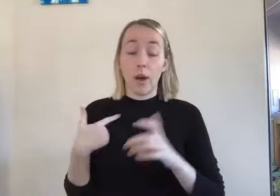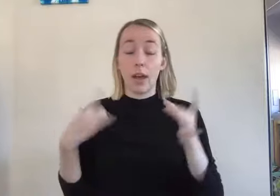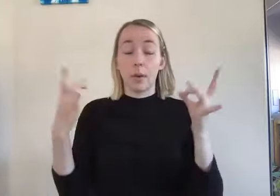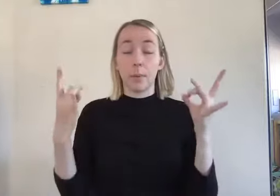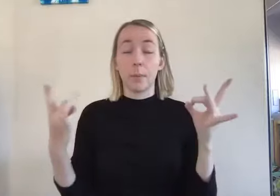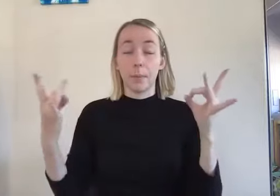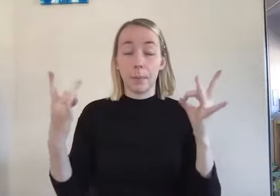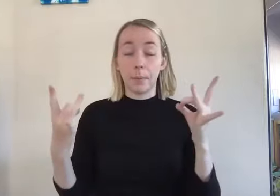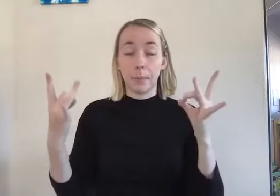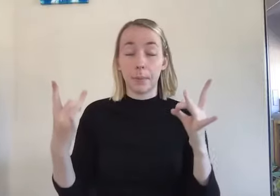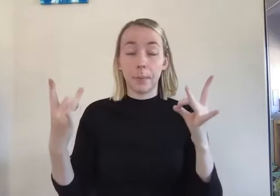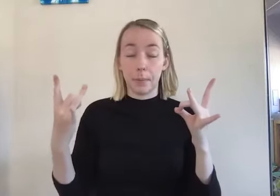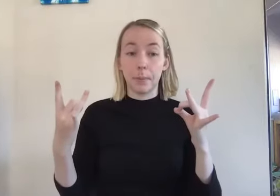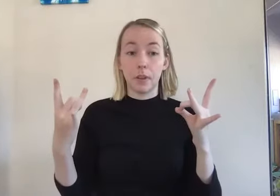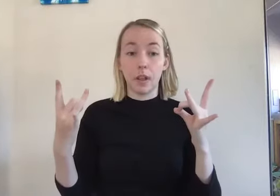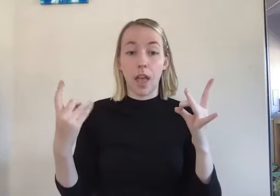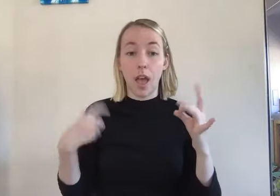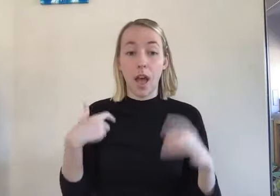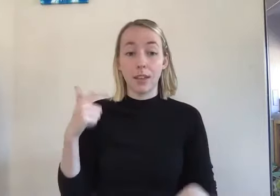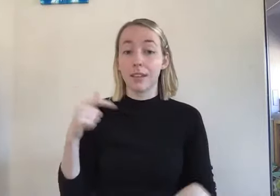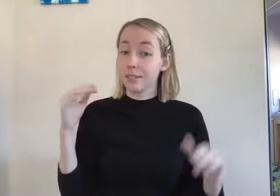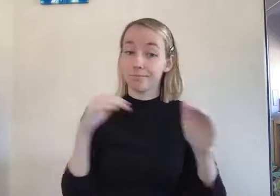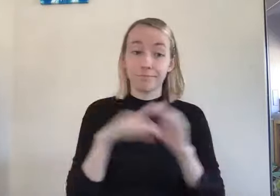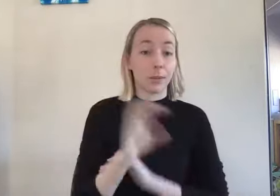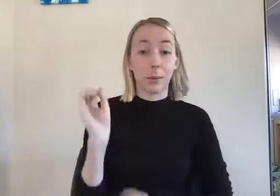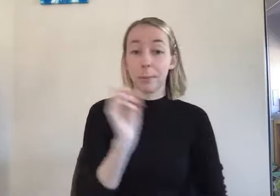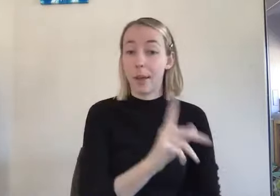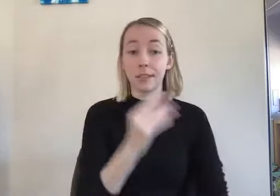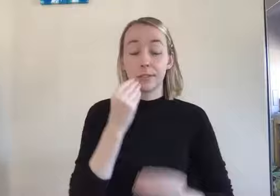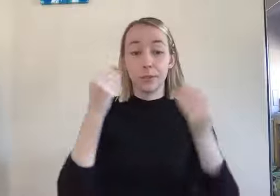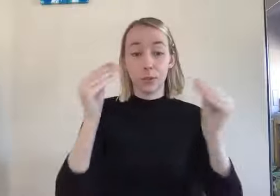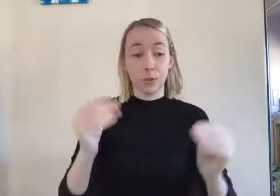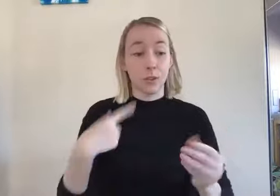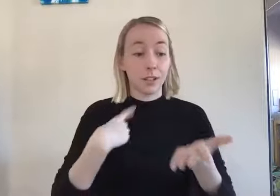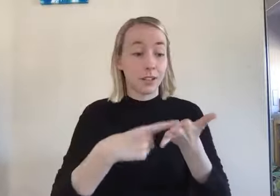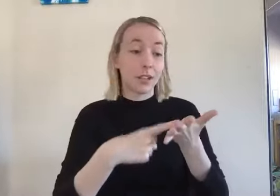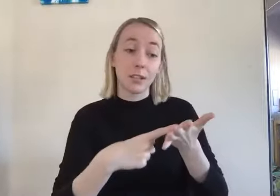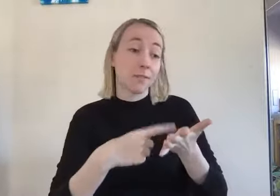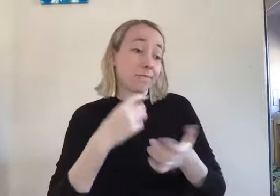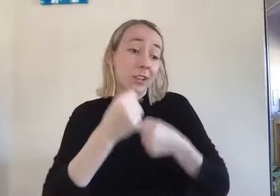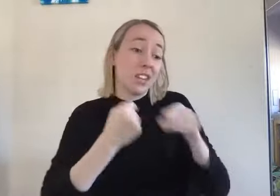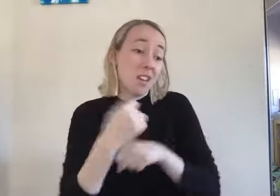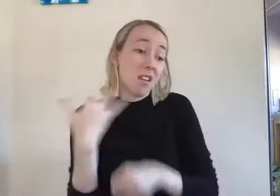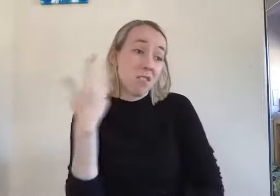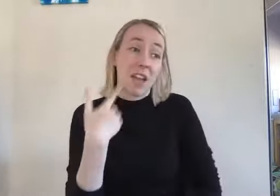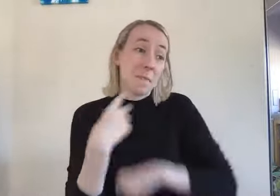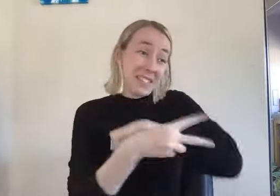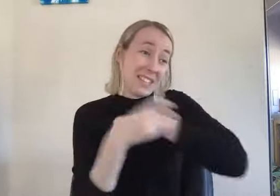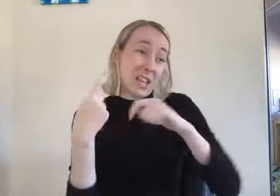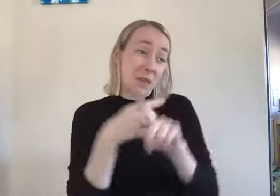I went into meditation and I got a number and I had to go into the Albertsons and talk to them and say, look, for years I've been stealing from